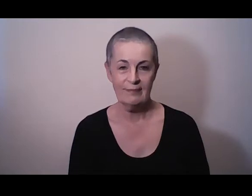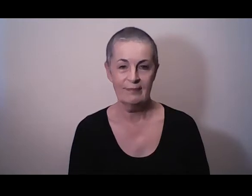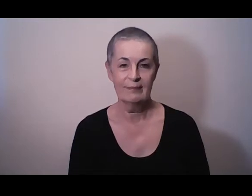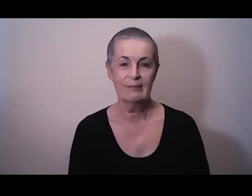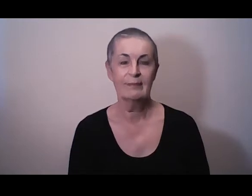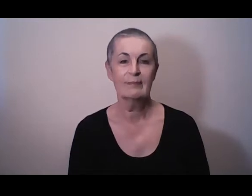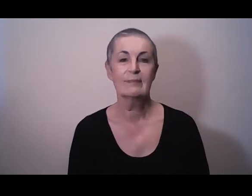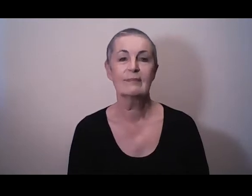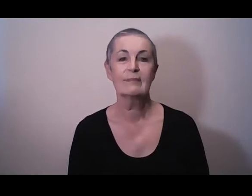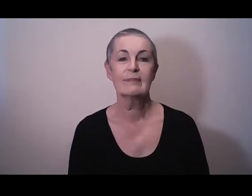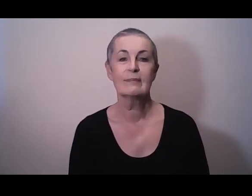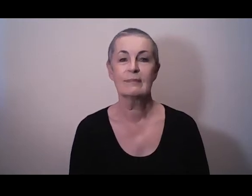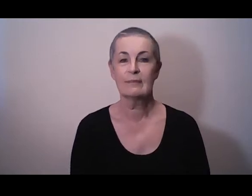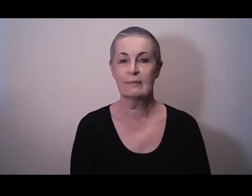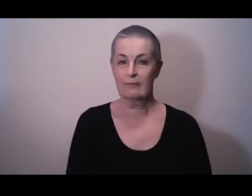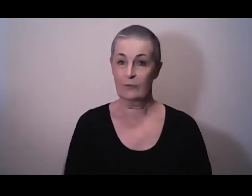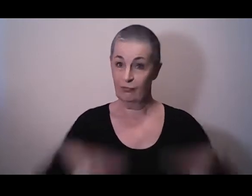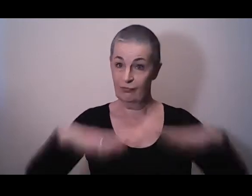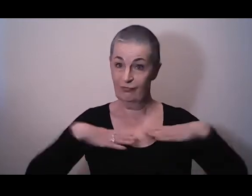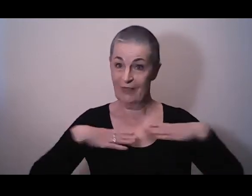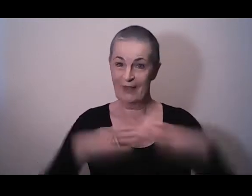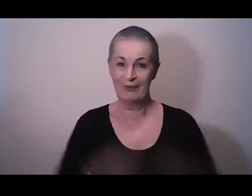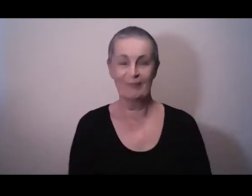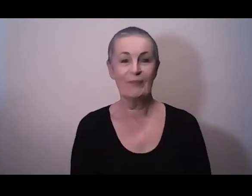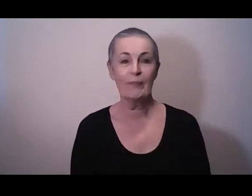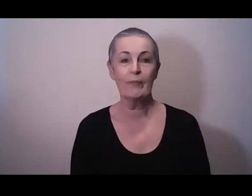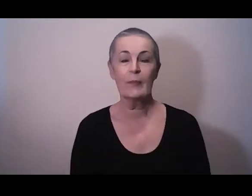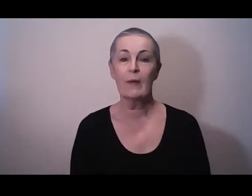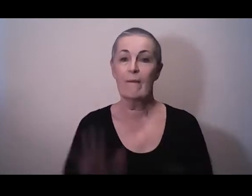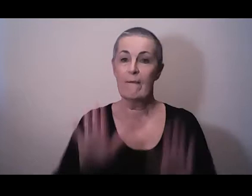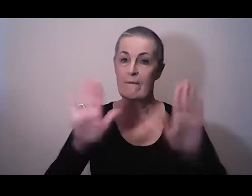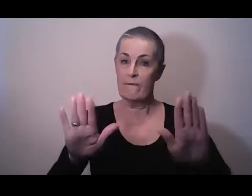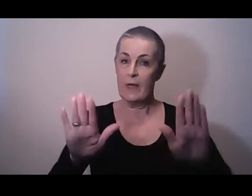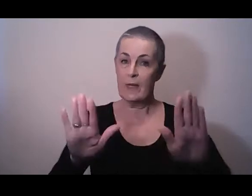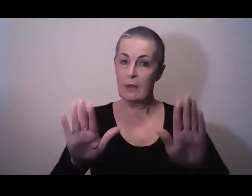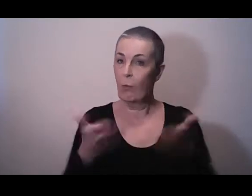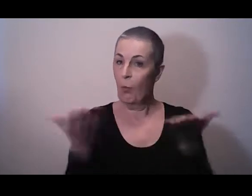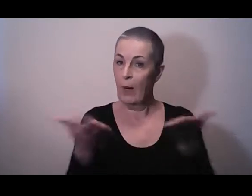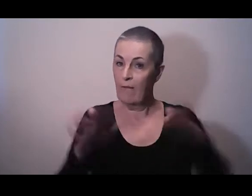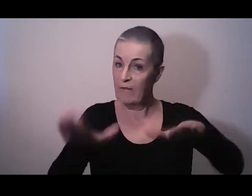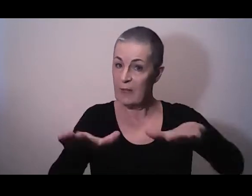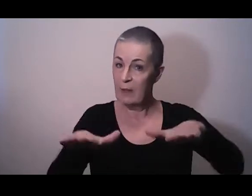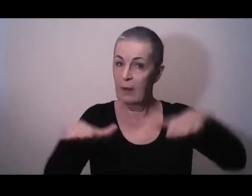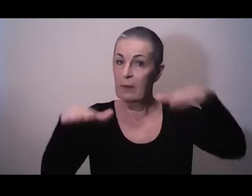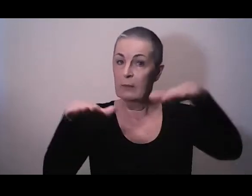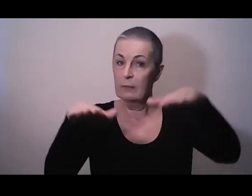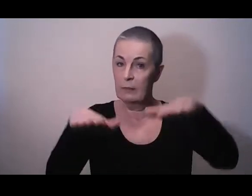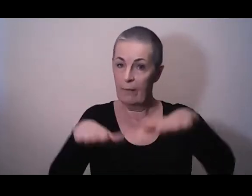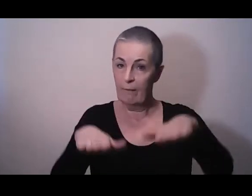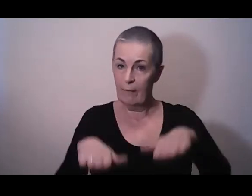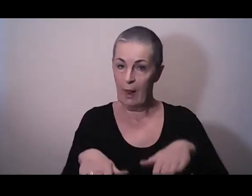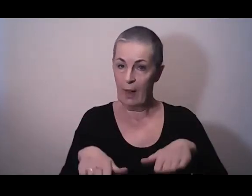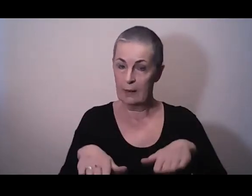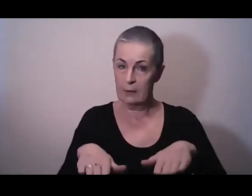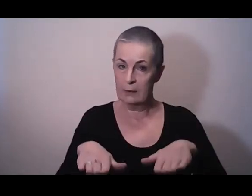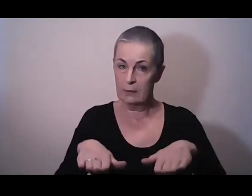So you're going to lift the ball. Make sure that your feet, if you can, of course, that your feet are flat,